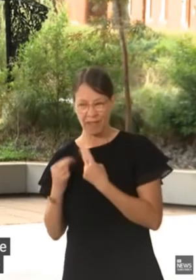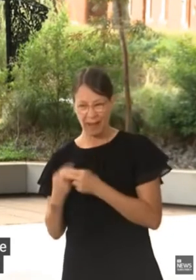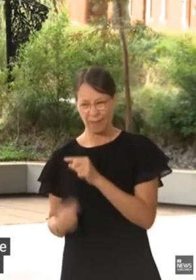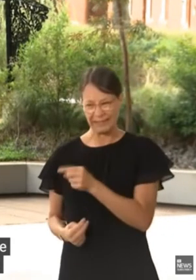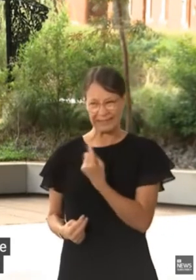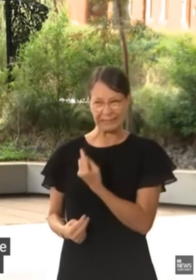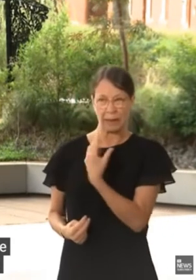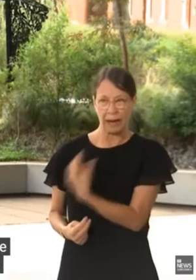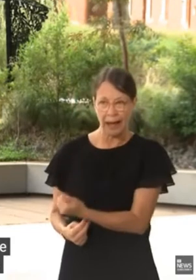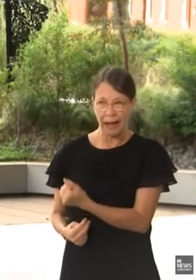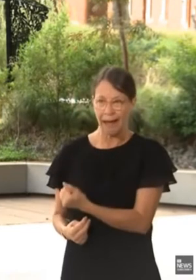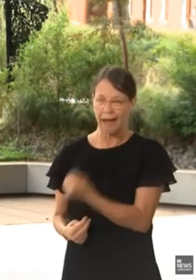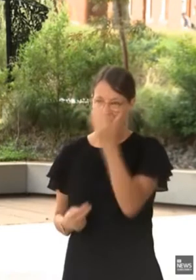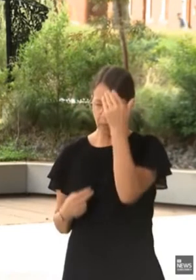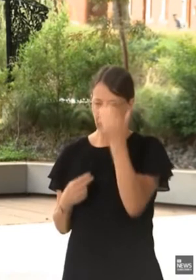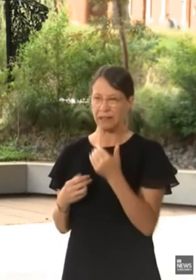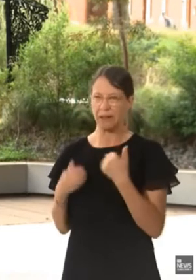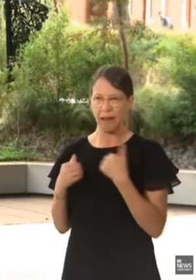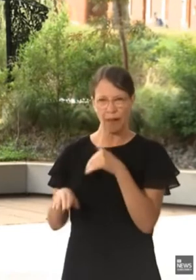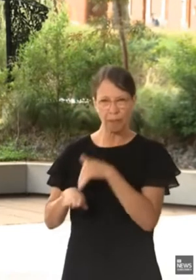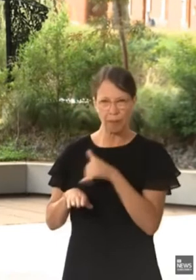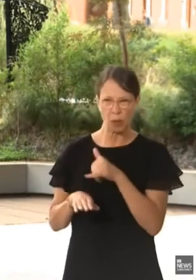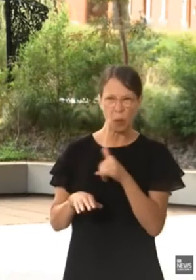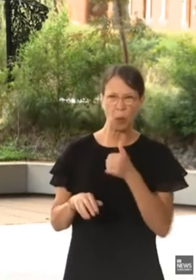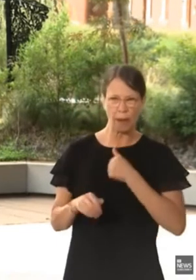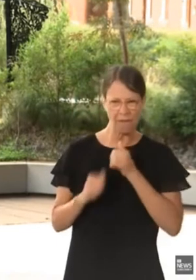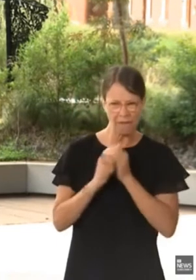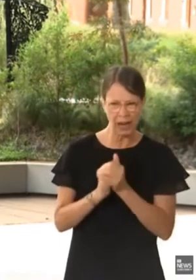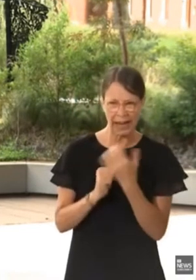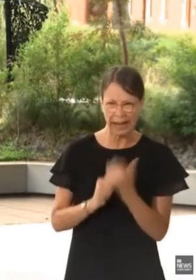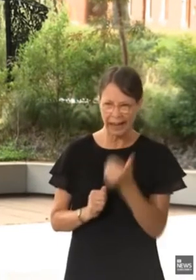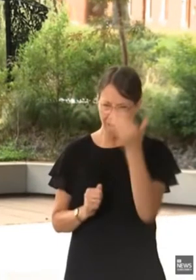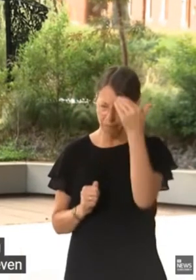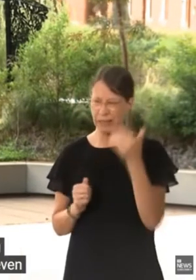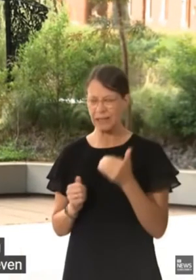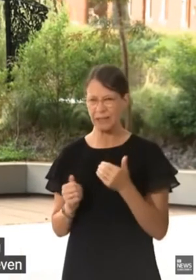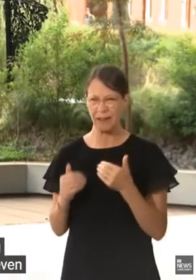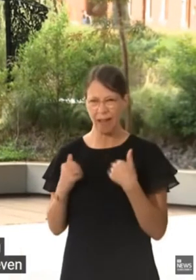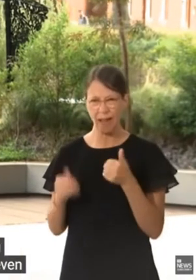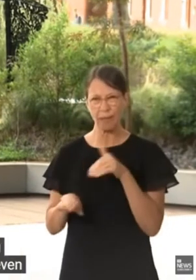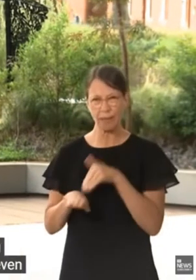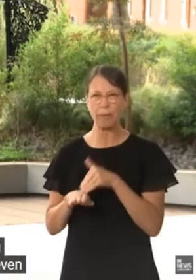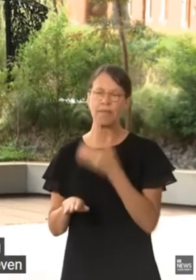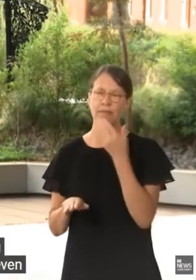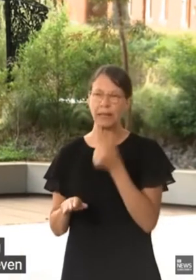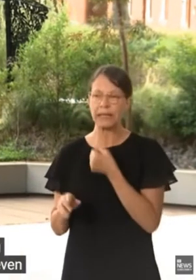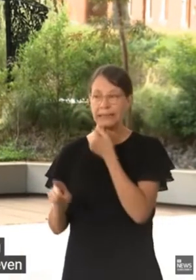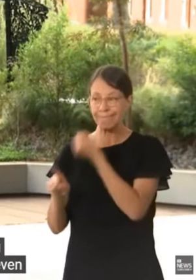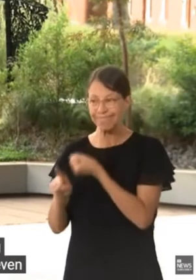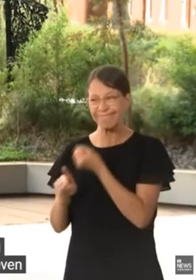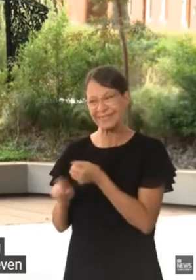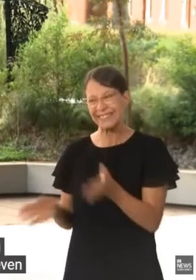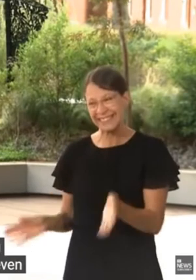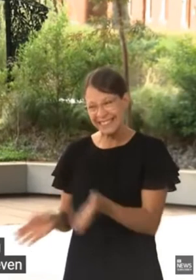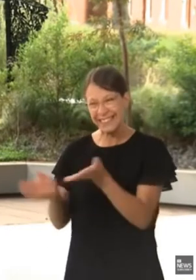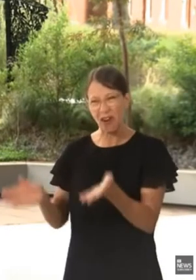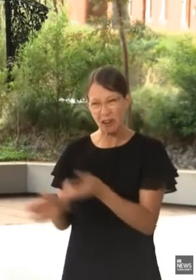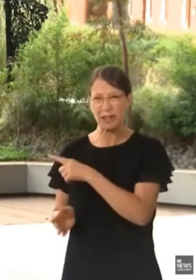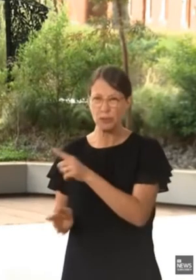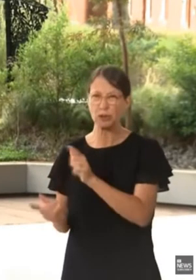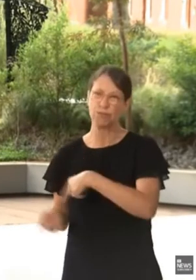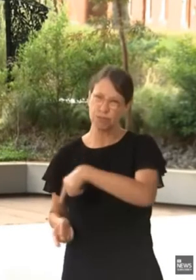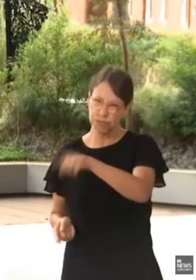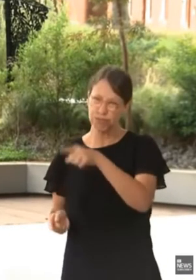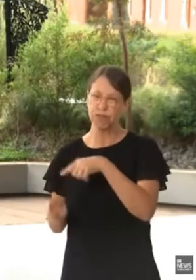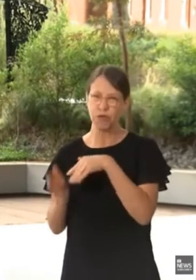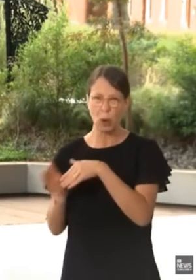please continue to champion the importance of seeking ongoing support and advice even during the challenges with the